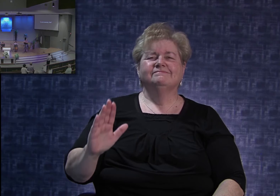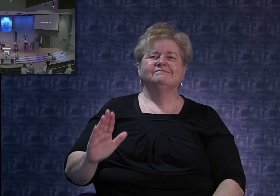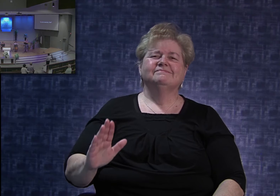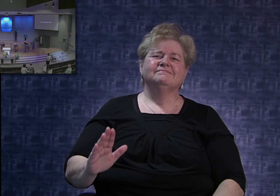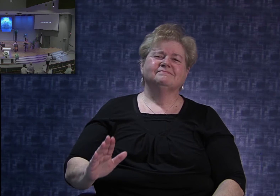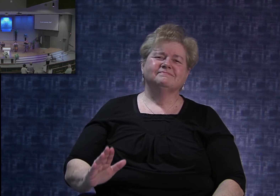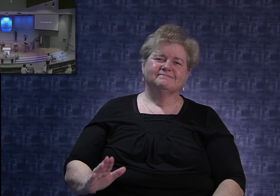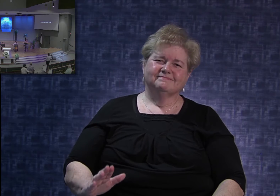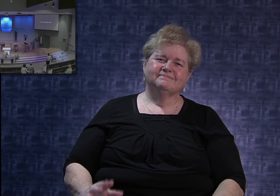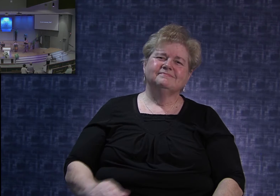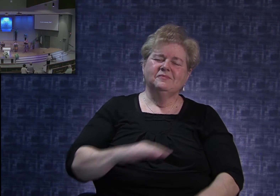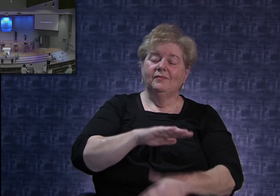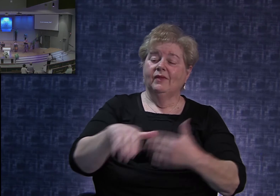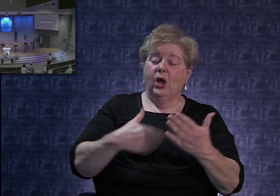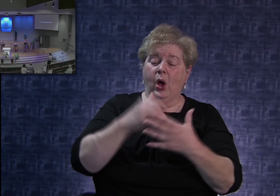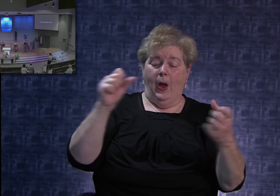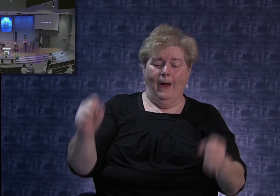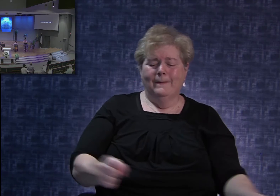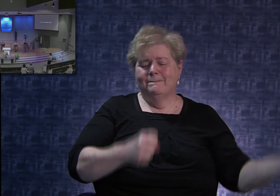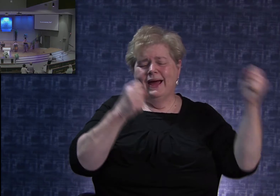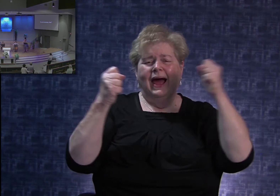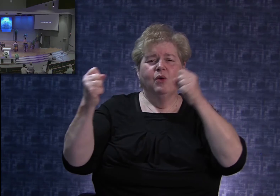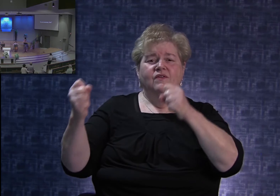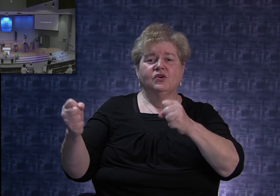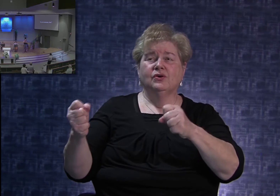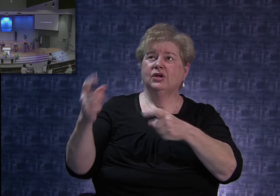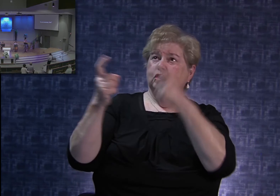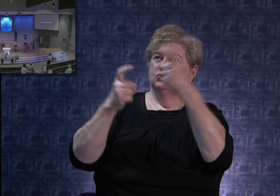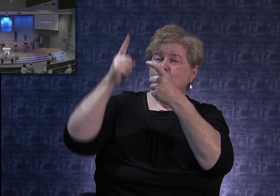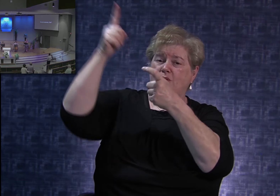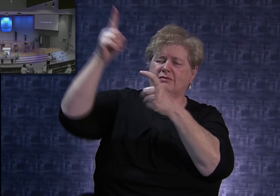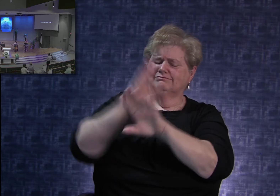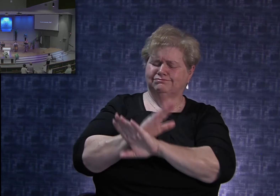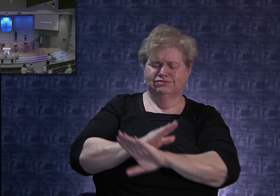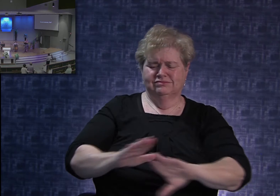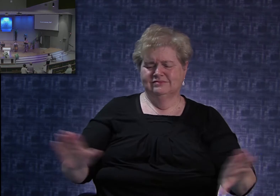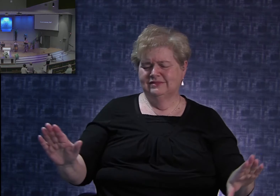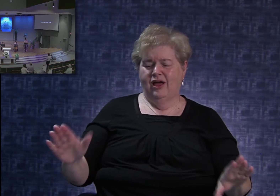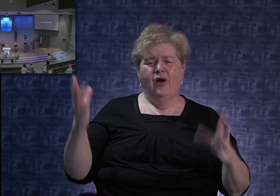Oh,